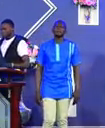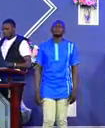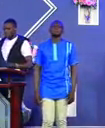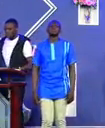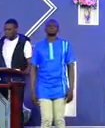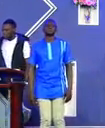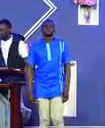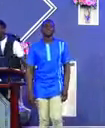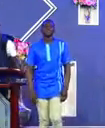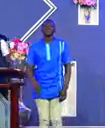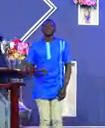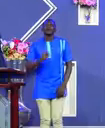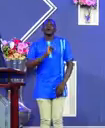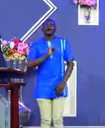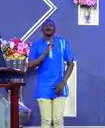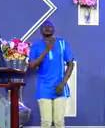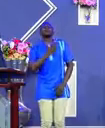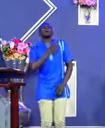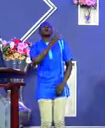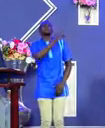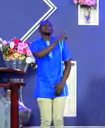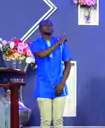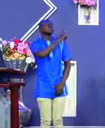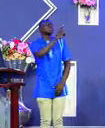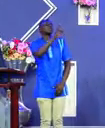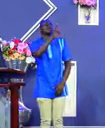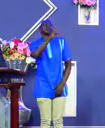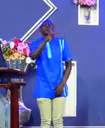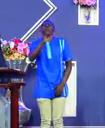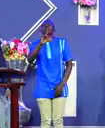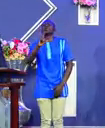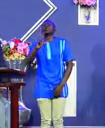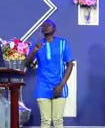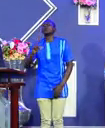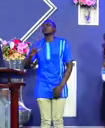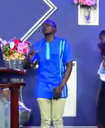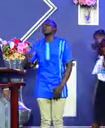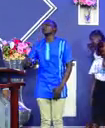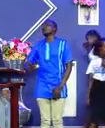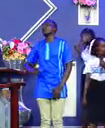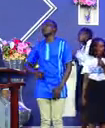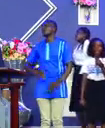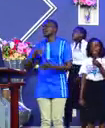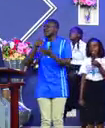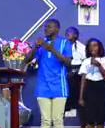I am the Lord. I am the Lord.